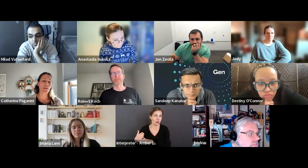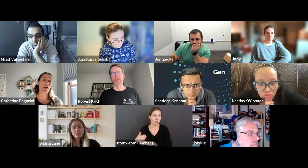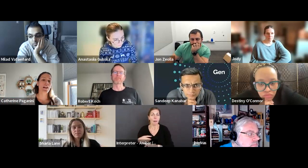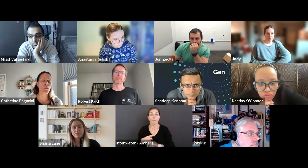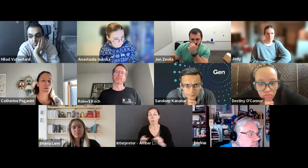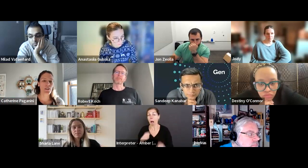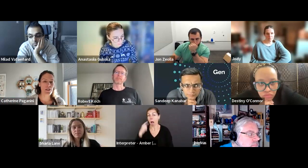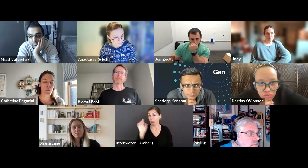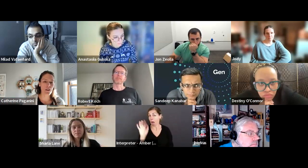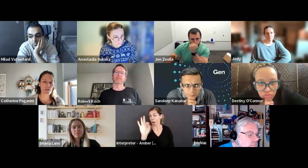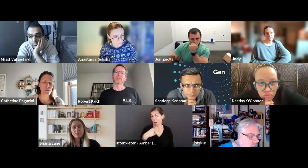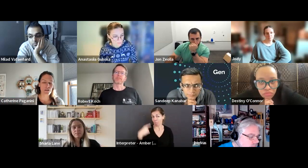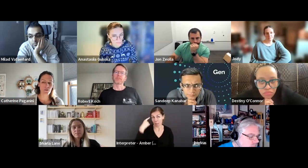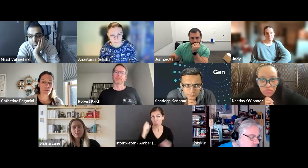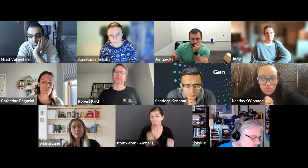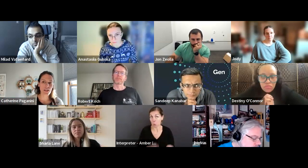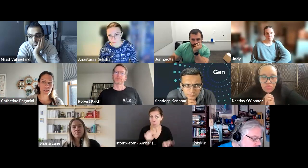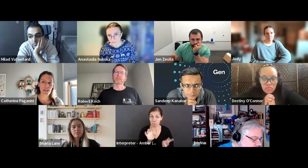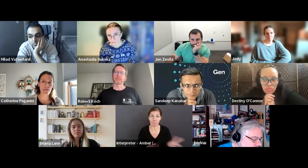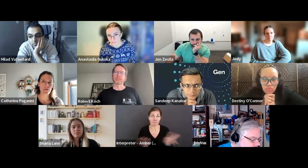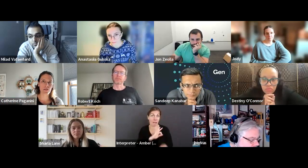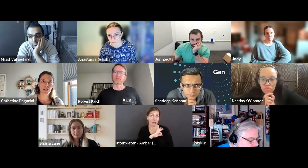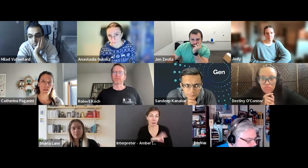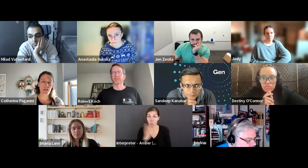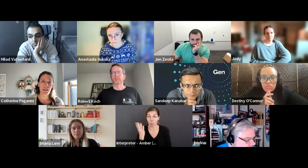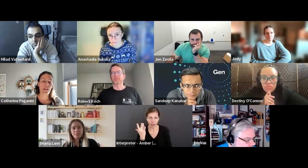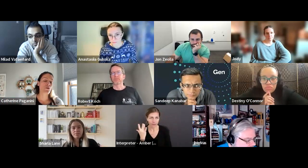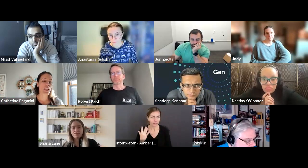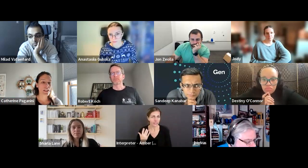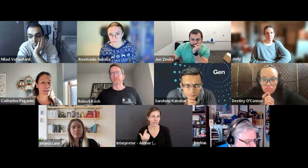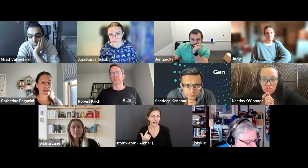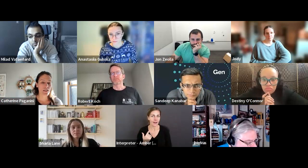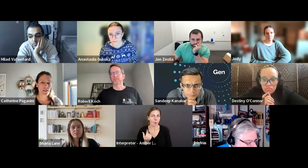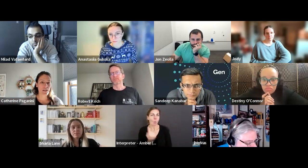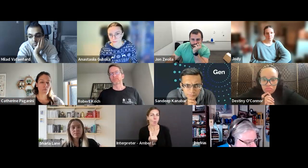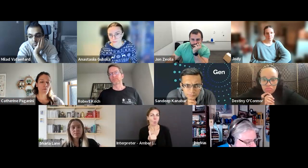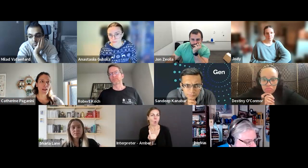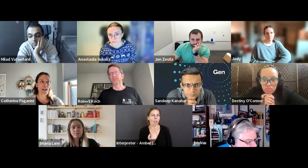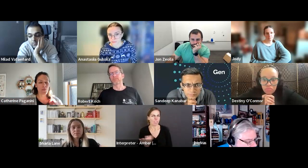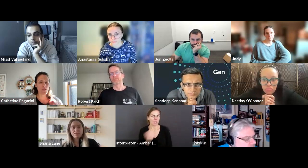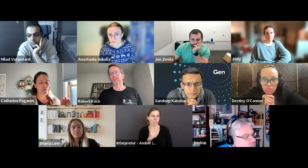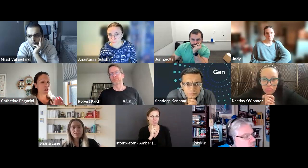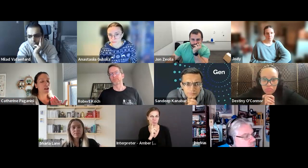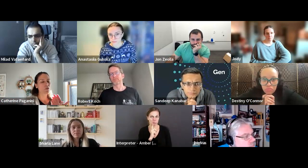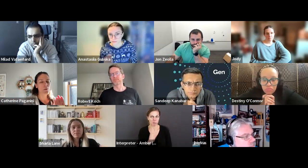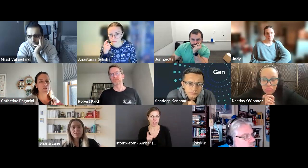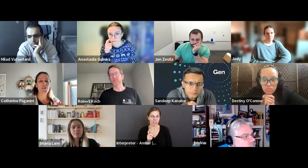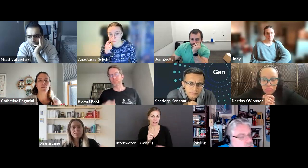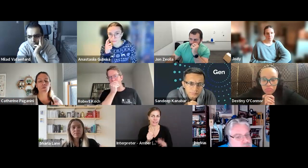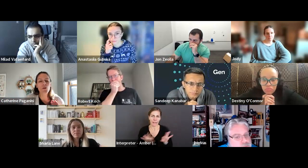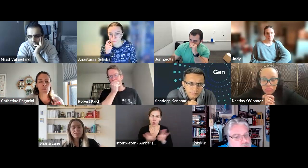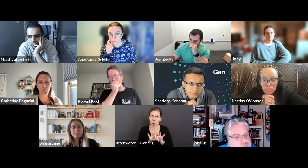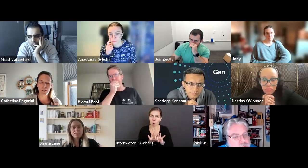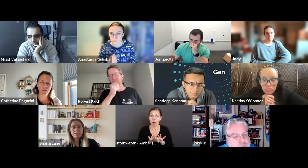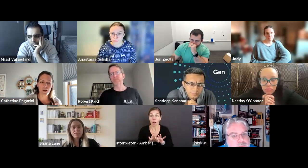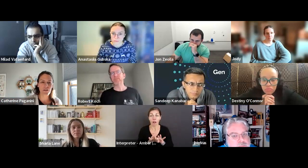think it could be very valuable is because one of the things that is really key is, as I mentioned before, a lot of people have never,